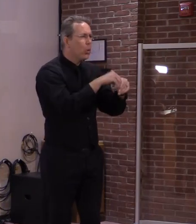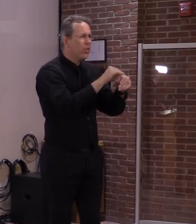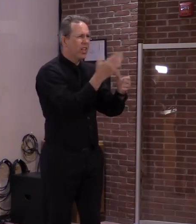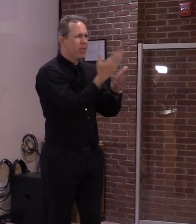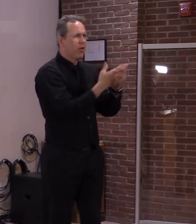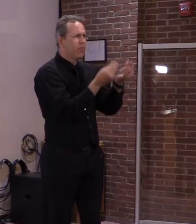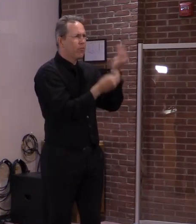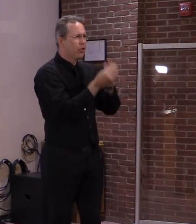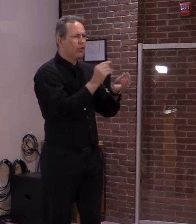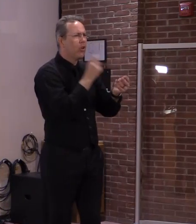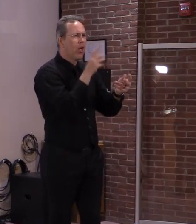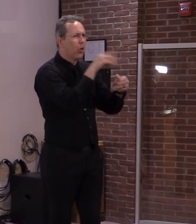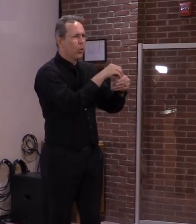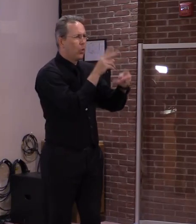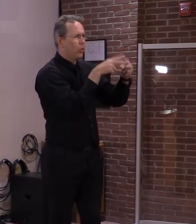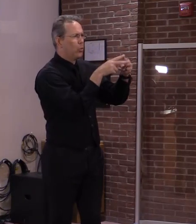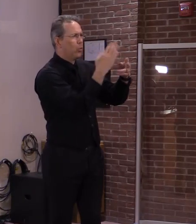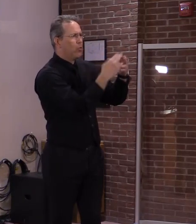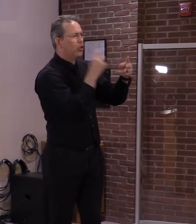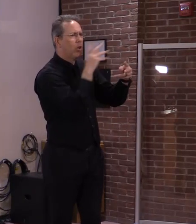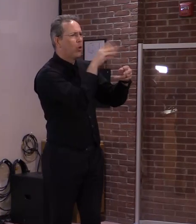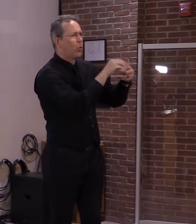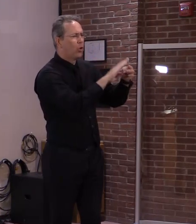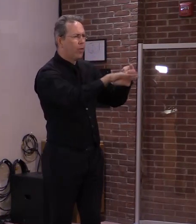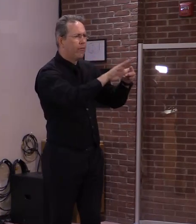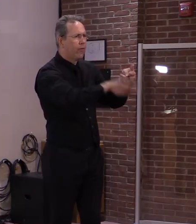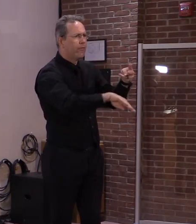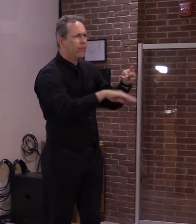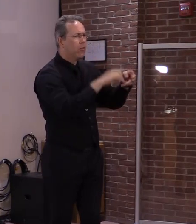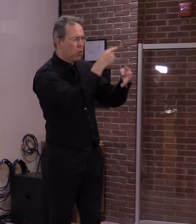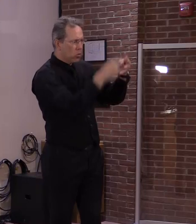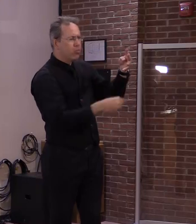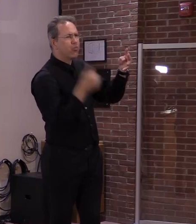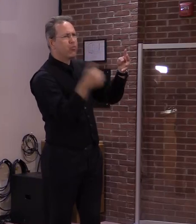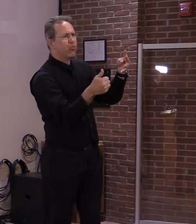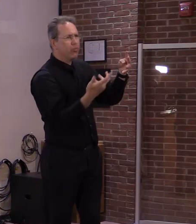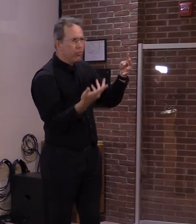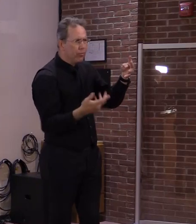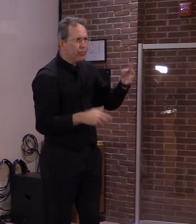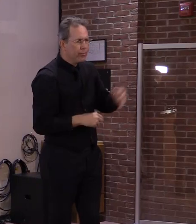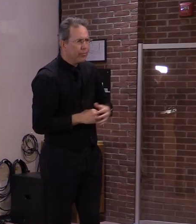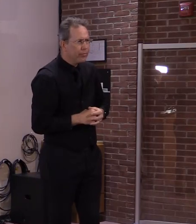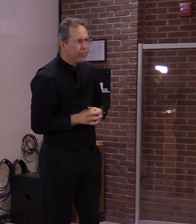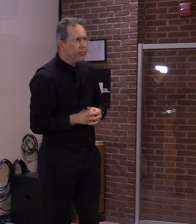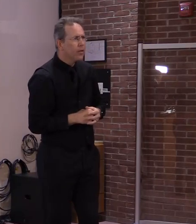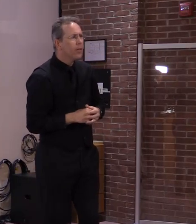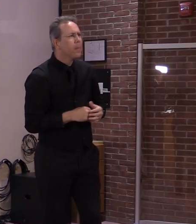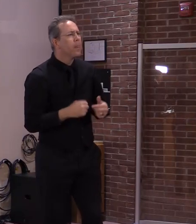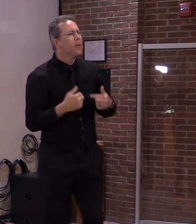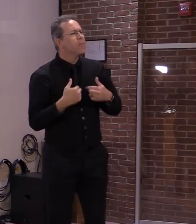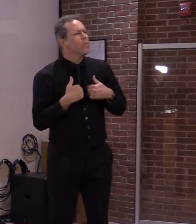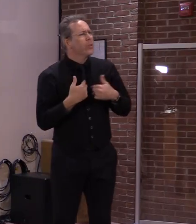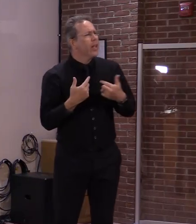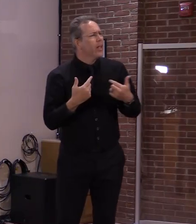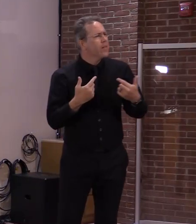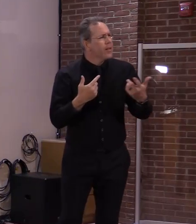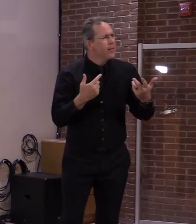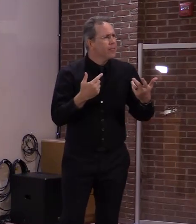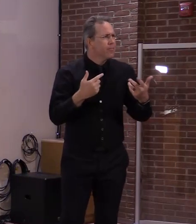had a $200 million surplus at that point in time, and then we had presented some